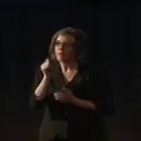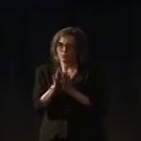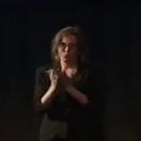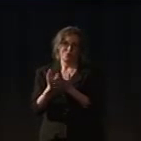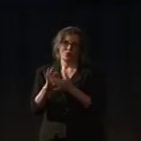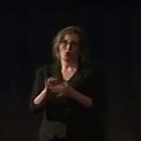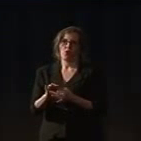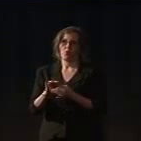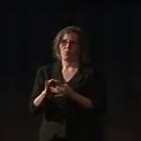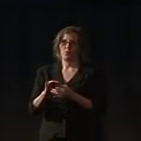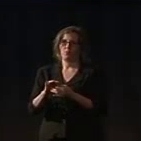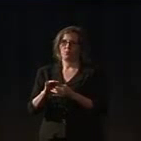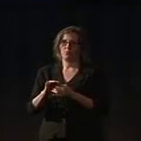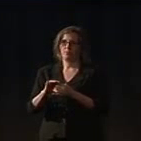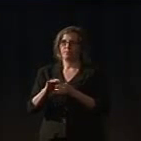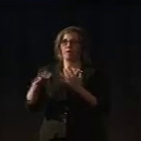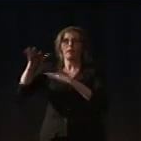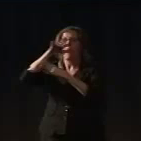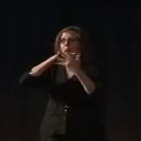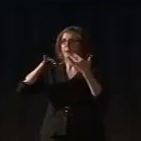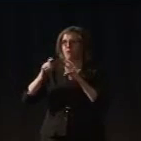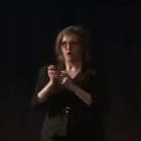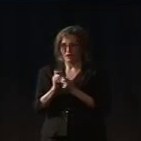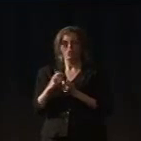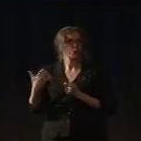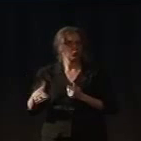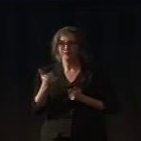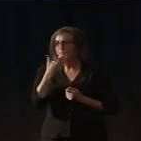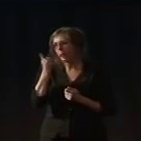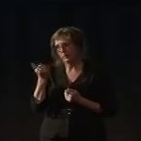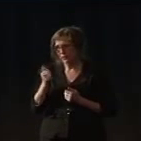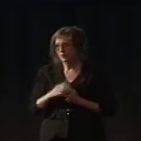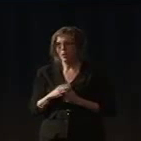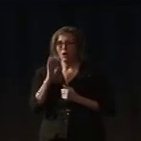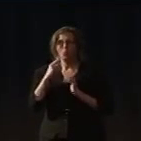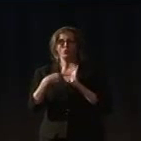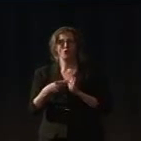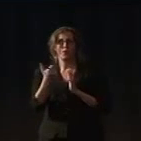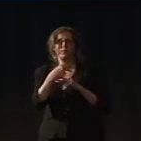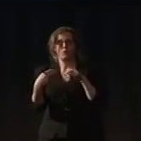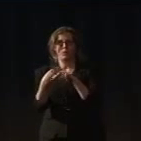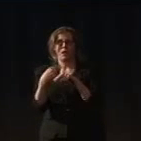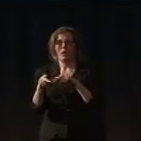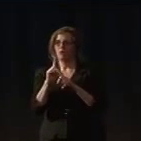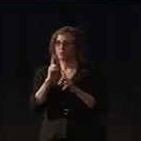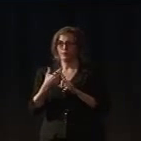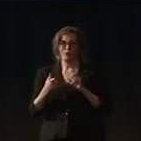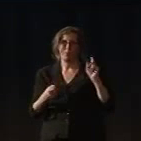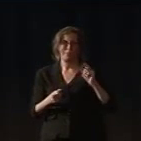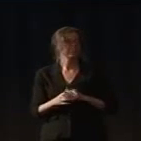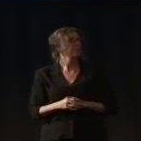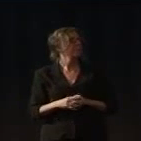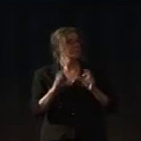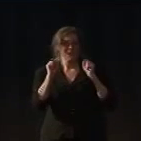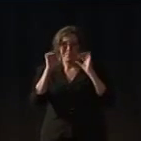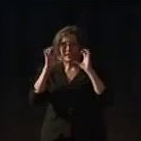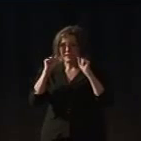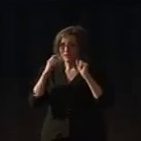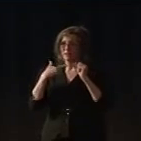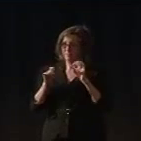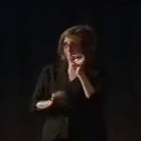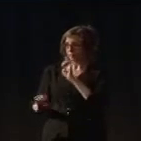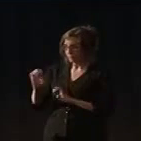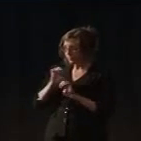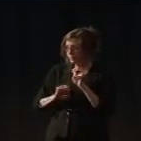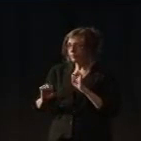absolutely amazing. It's now translated in English, but the few slides I'm going to show are still the French one. And it's an amazing experiment